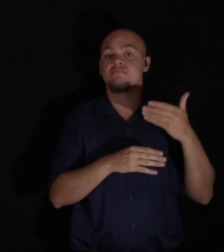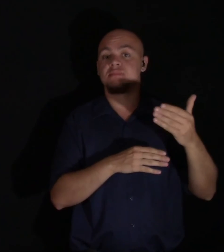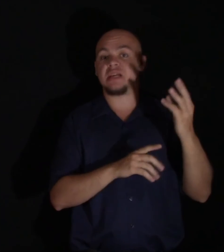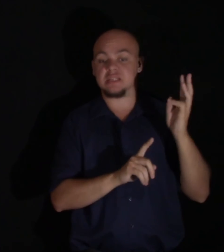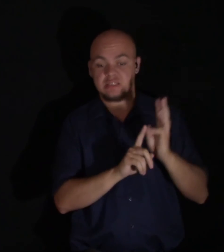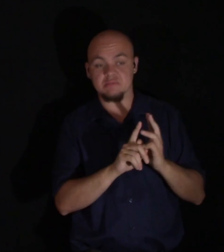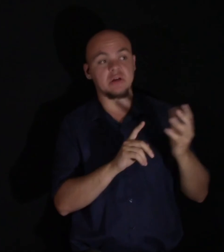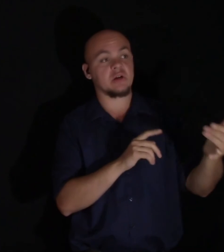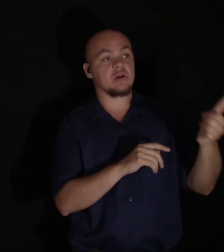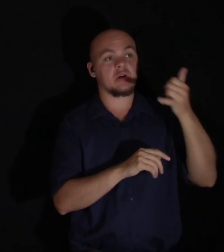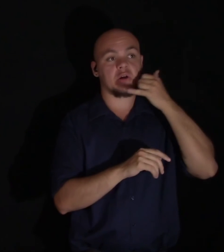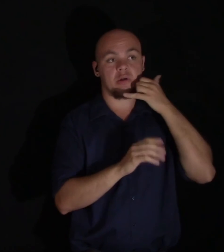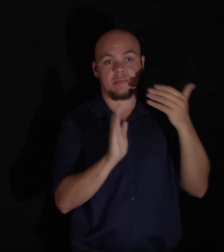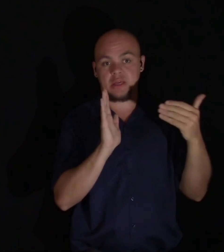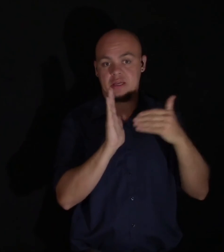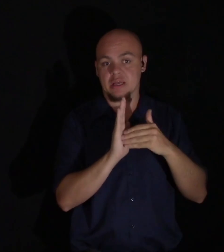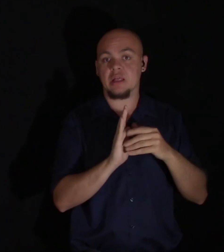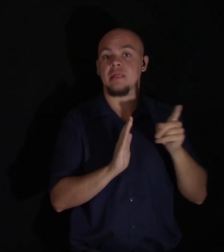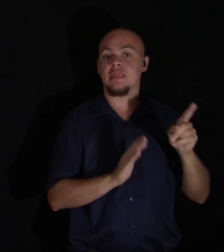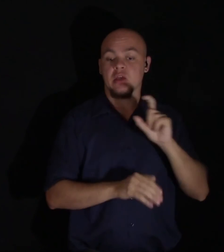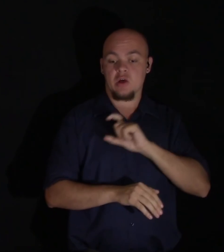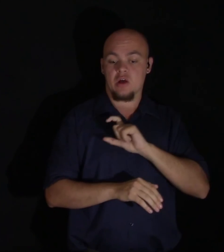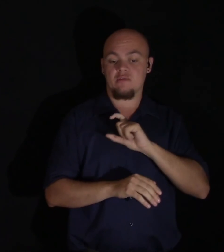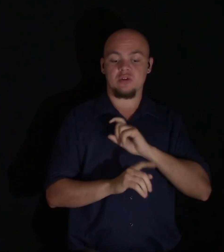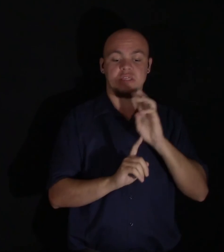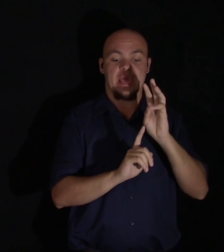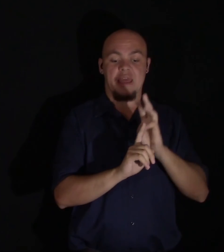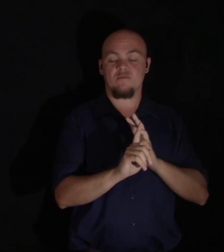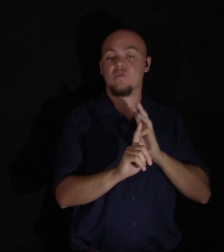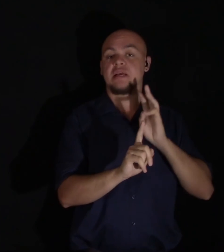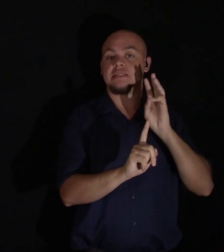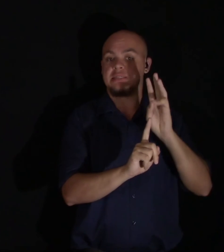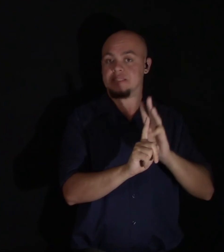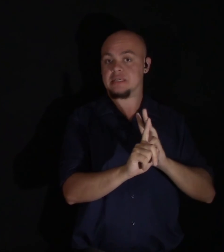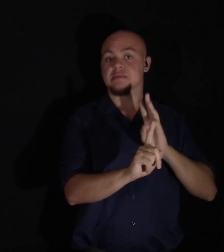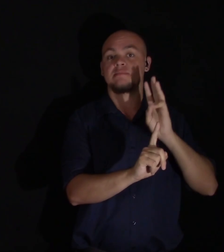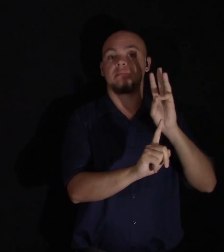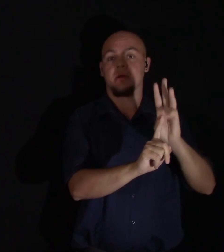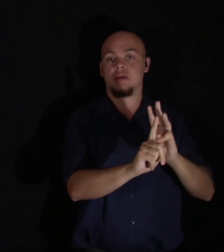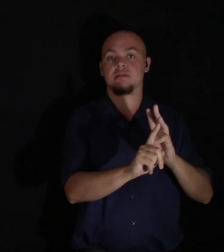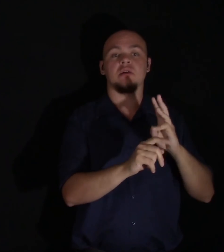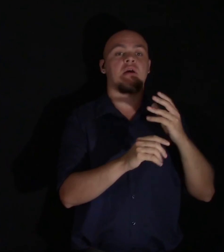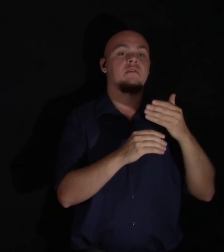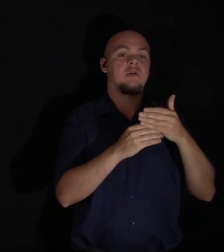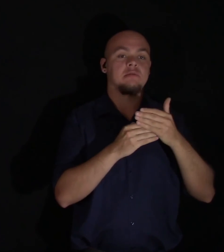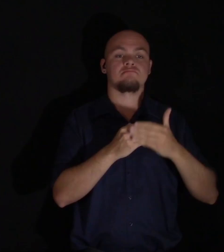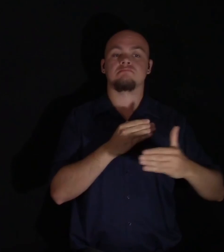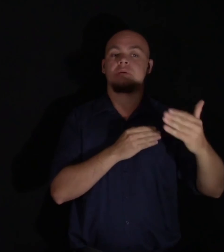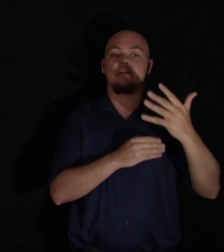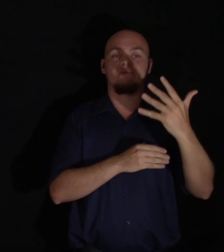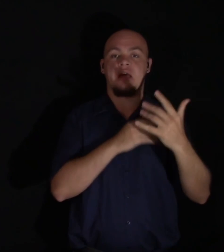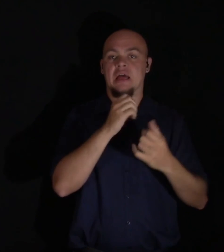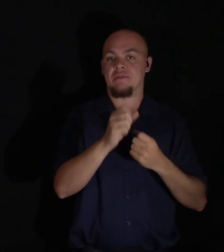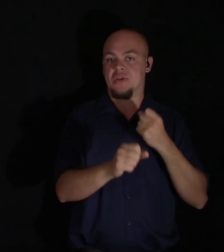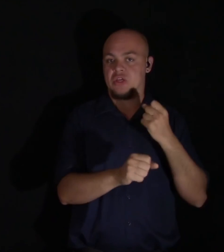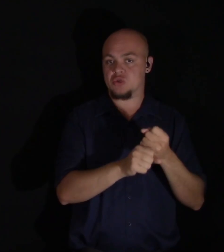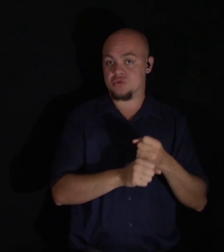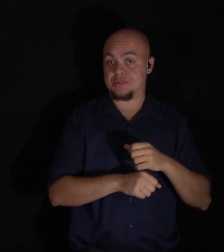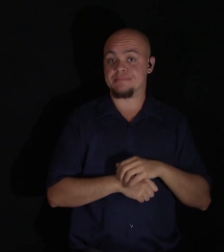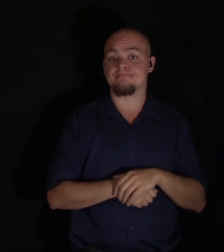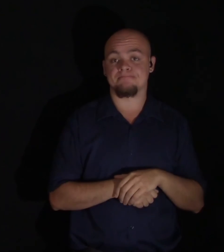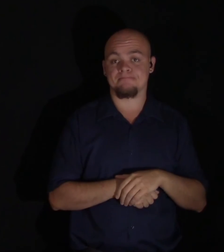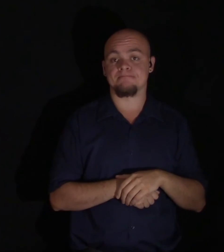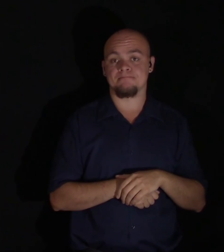again. This officer did that every 6 months for the remaining 5 years of his career,